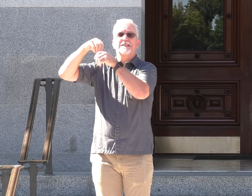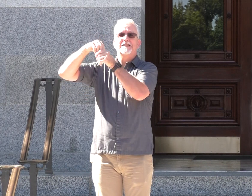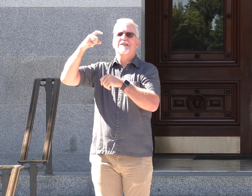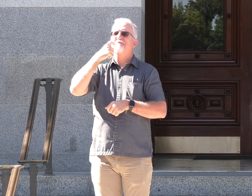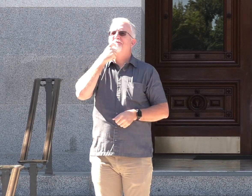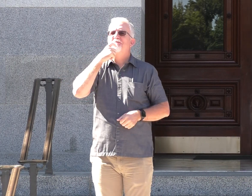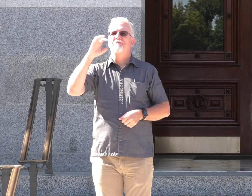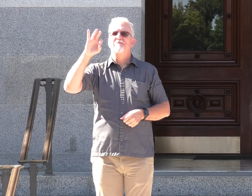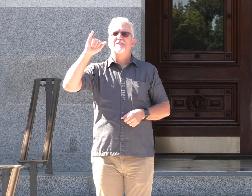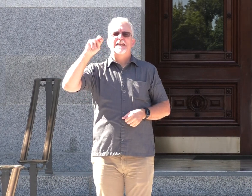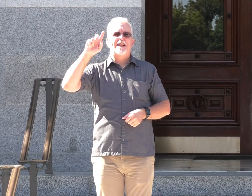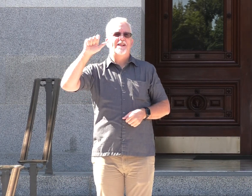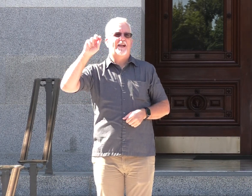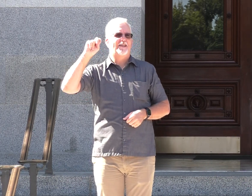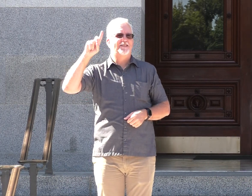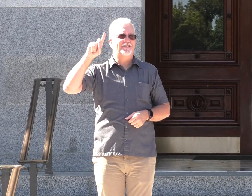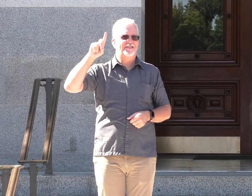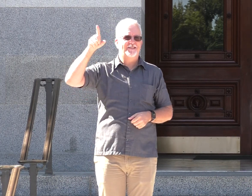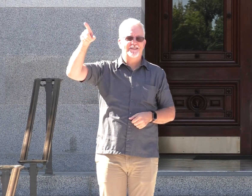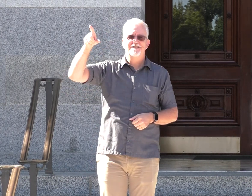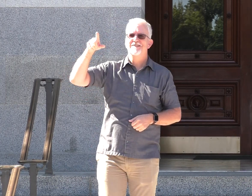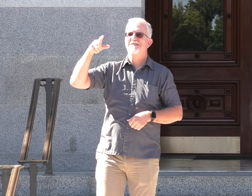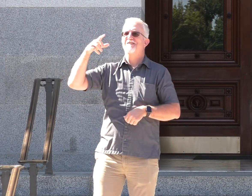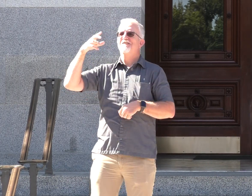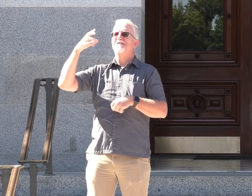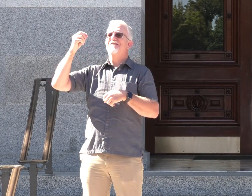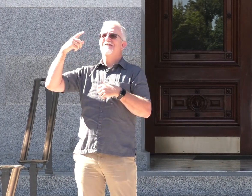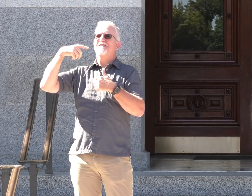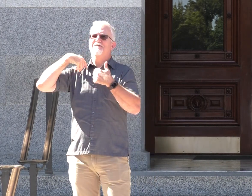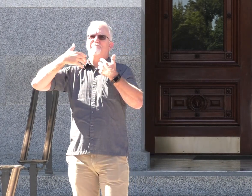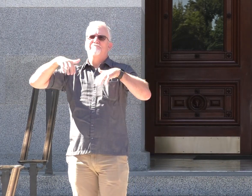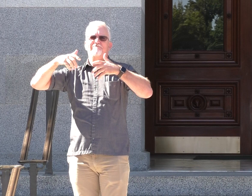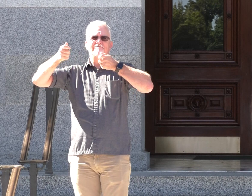the interim director of the World Federation for the Deaf in Finland.